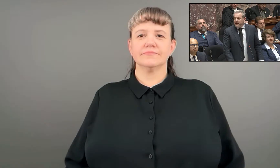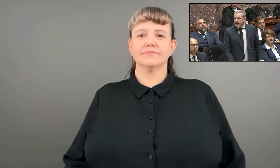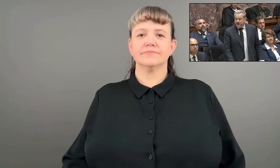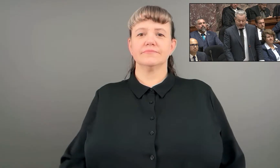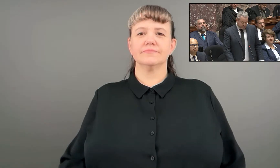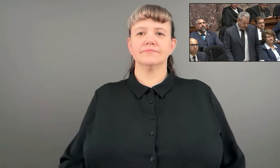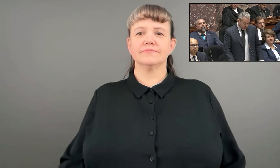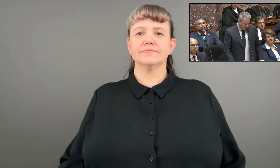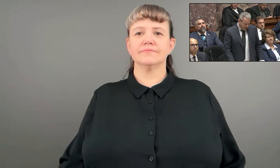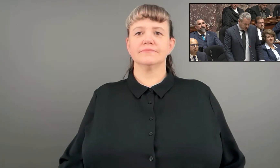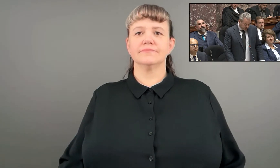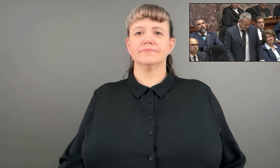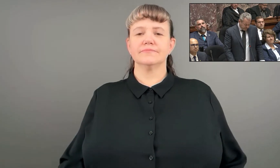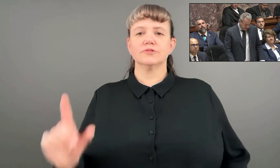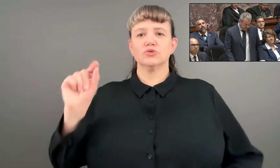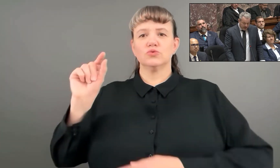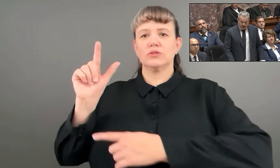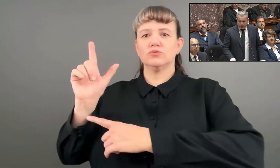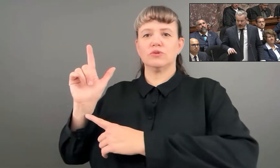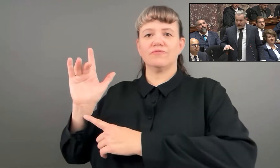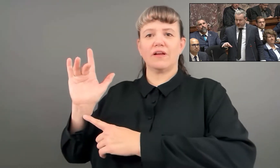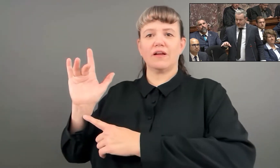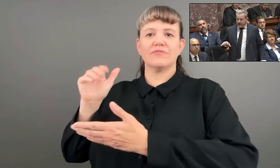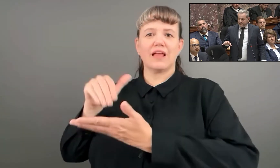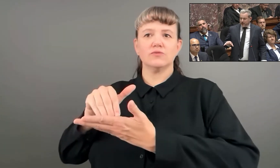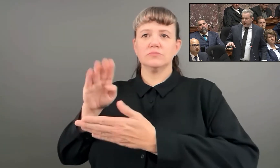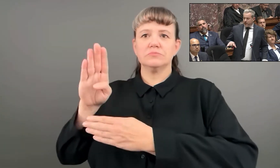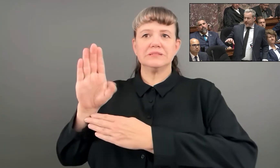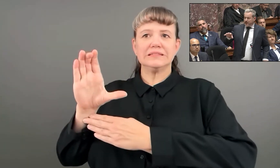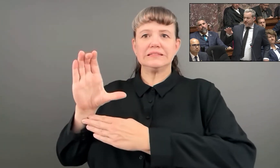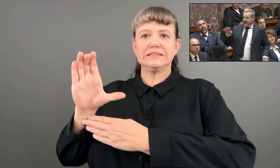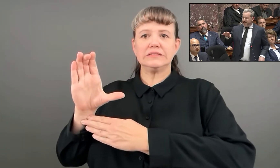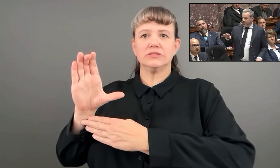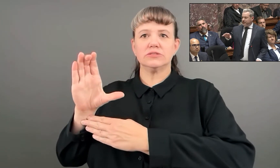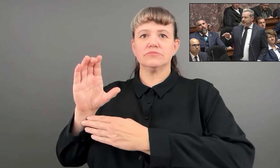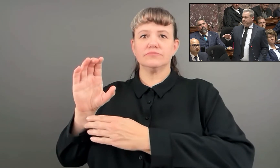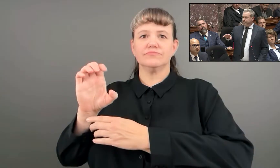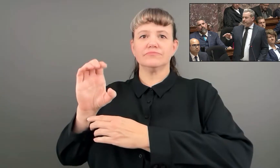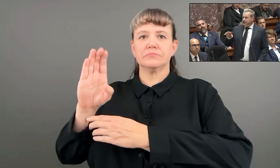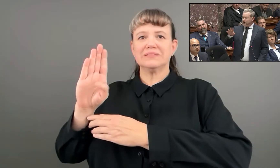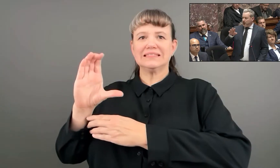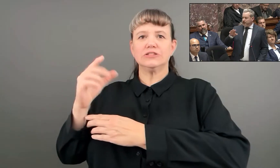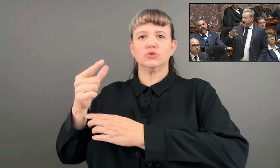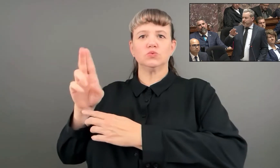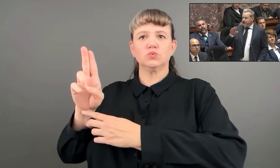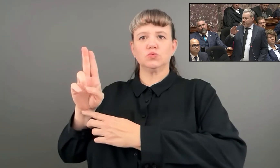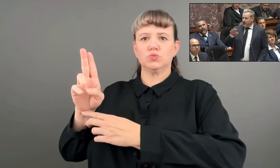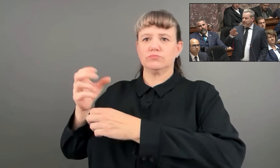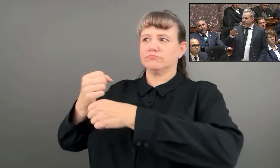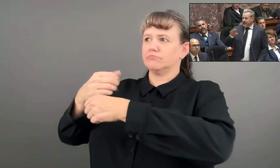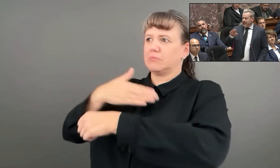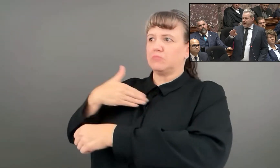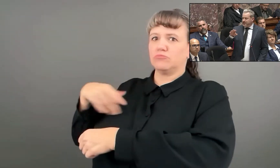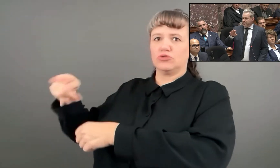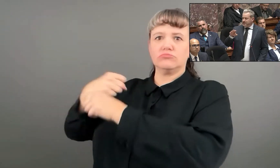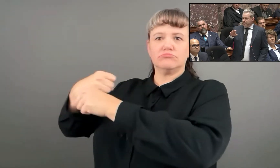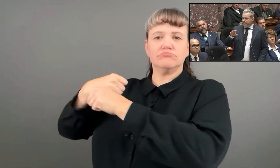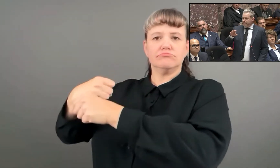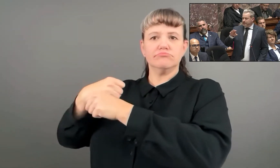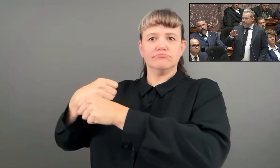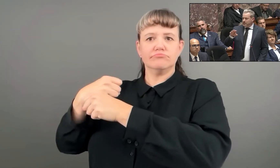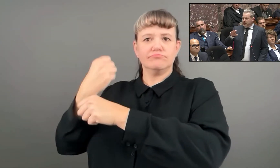day, escalation grows. And you can actually, from this building, you can actually hear them on the streets, on the picket